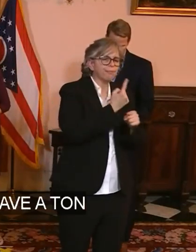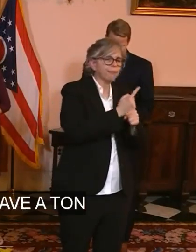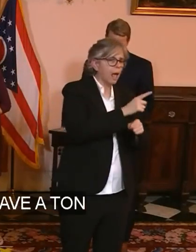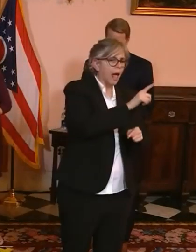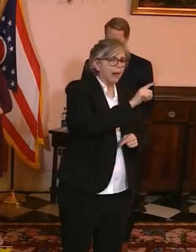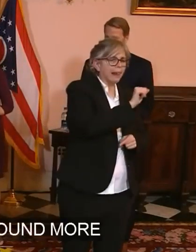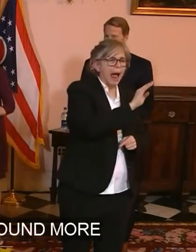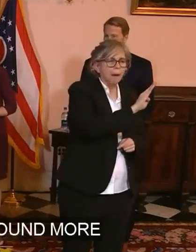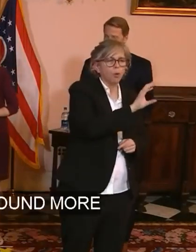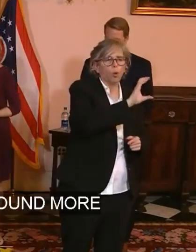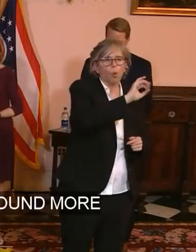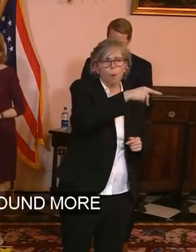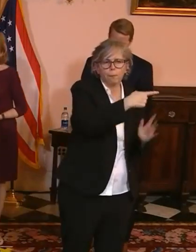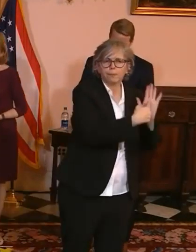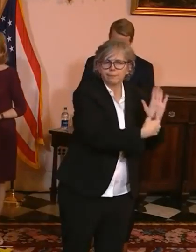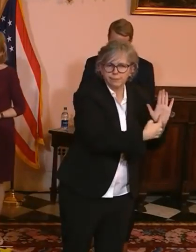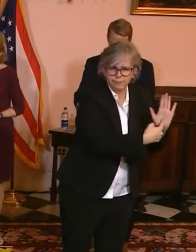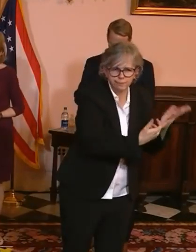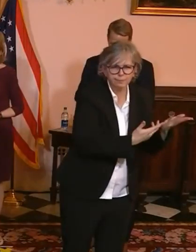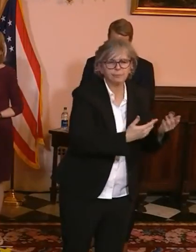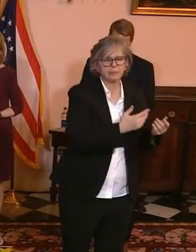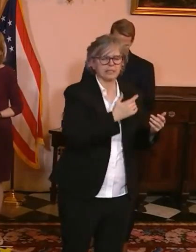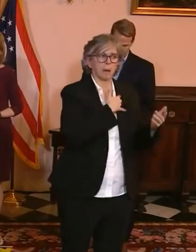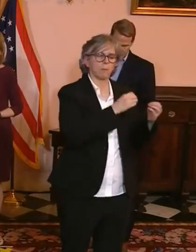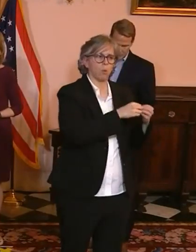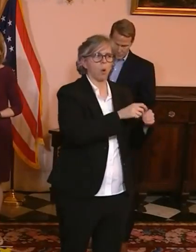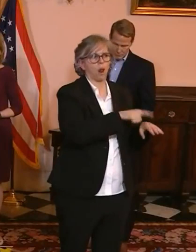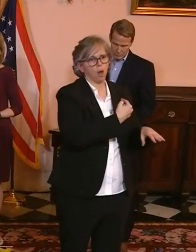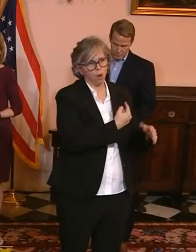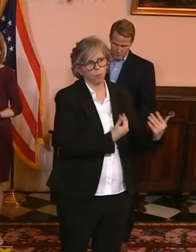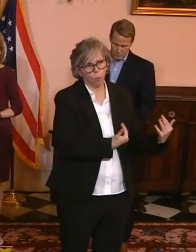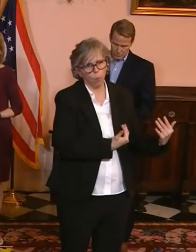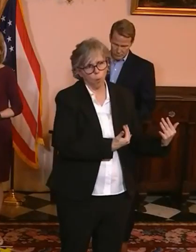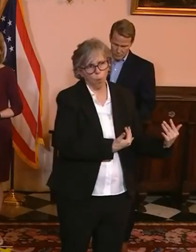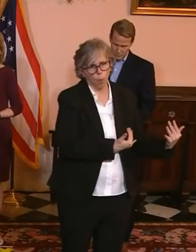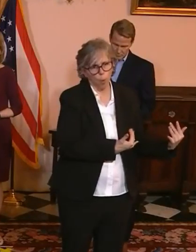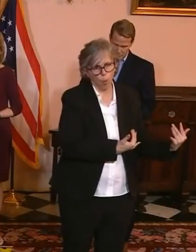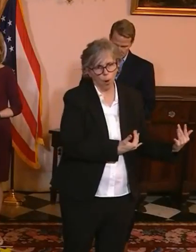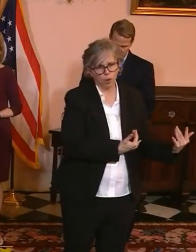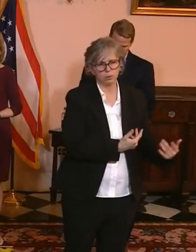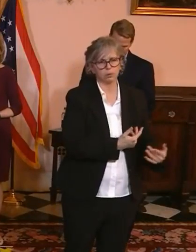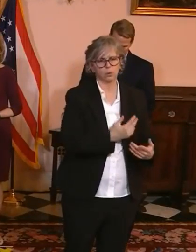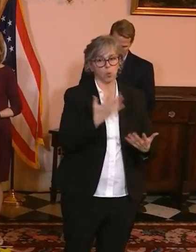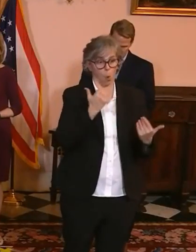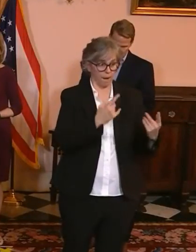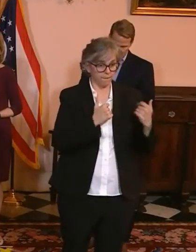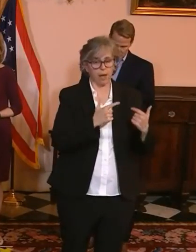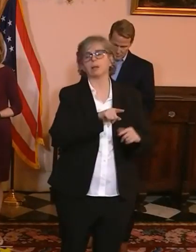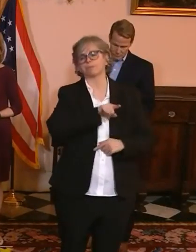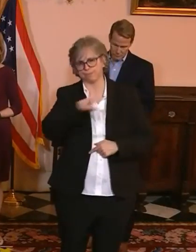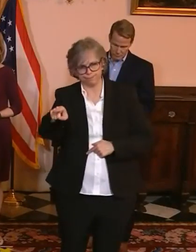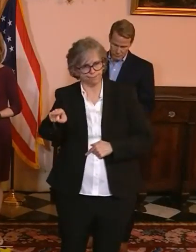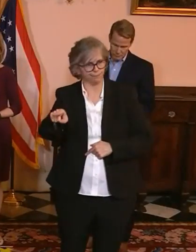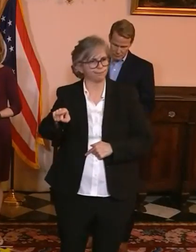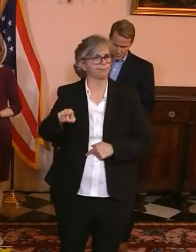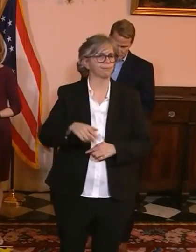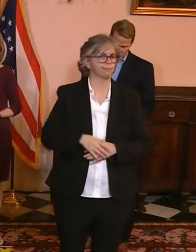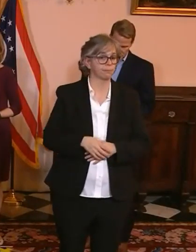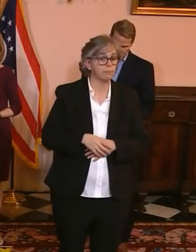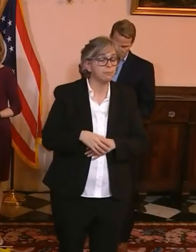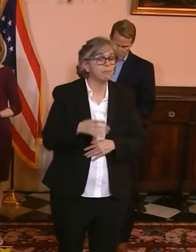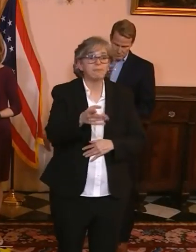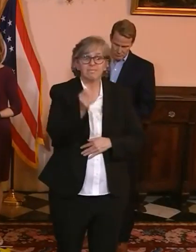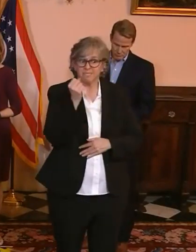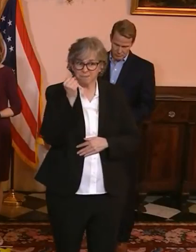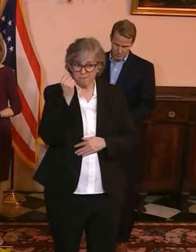people that are healthcare workers or frontline workers who have symptoms. If they're a healthcare worker that does not have symptoms yet, they